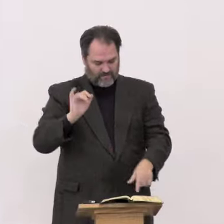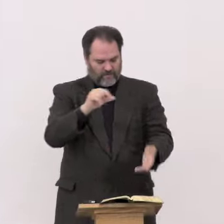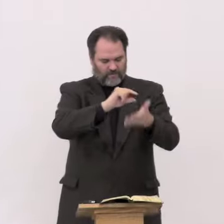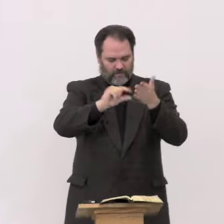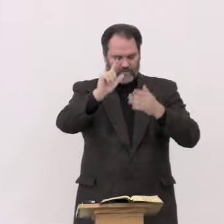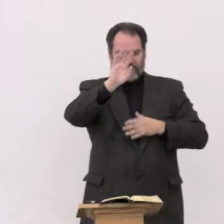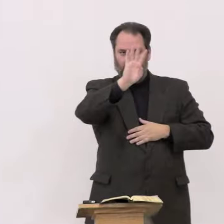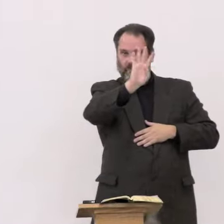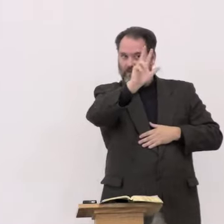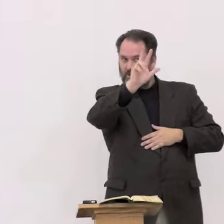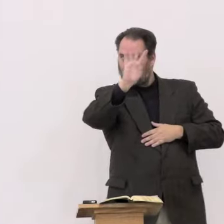does not make bad fruit.